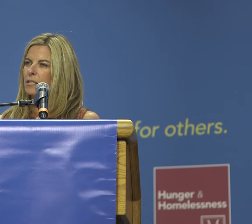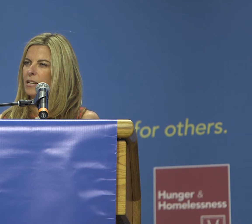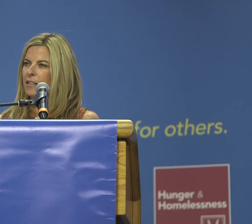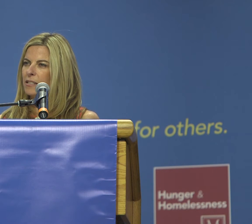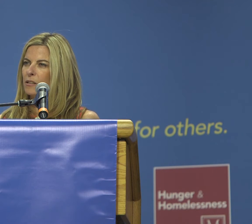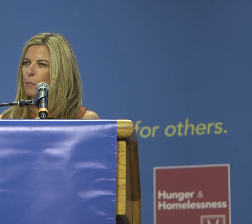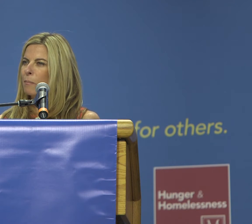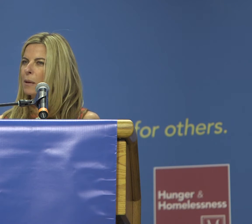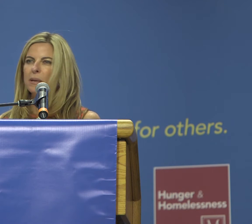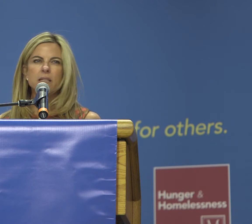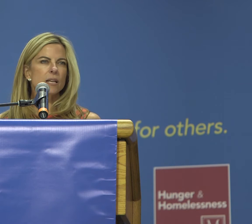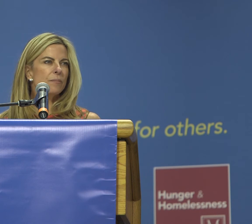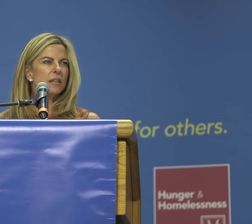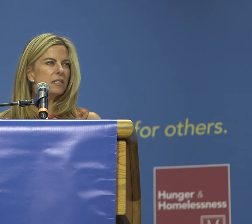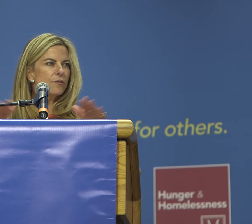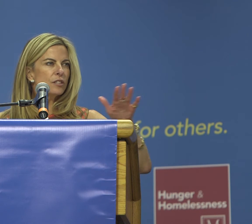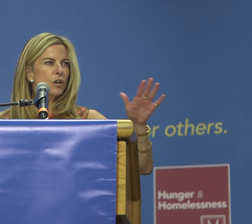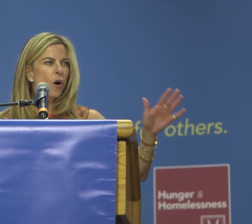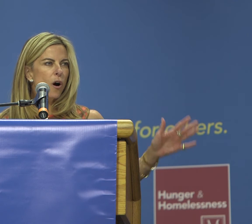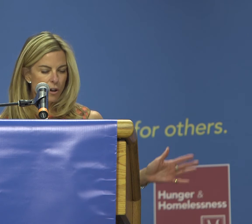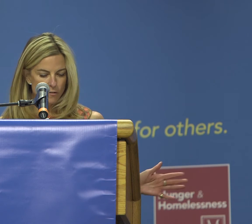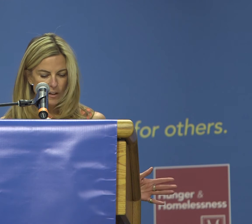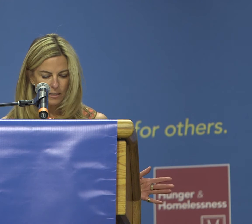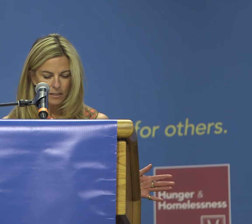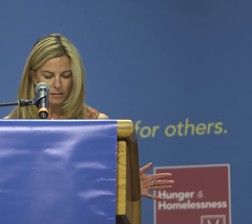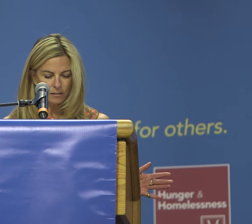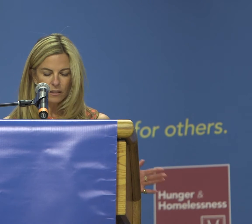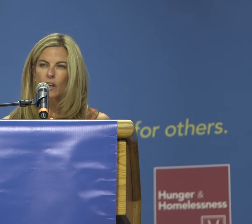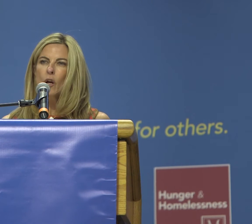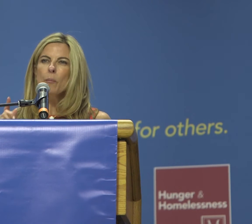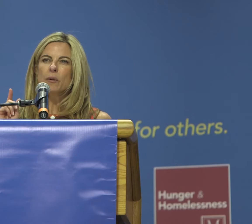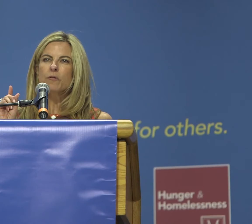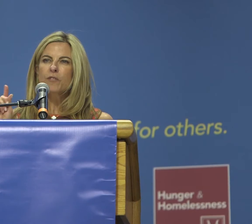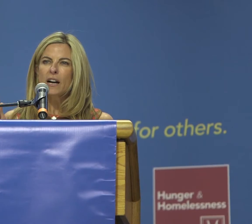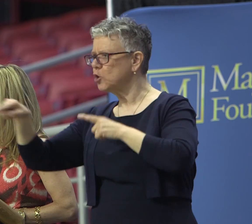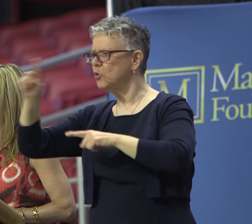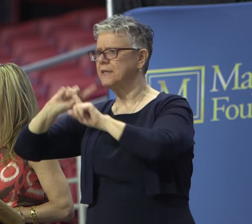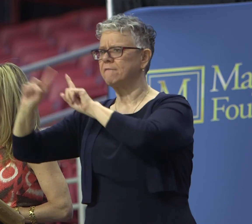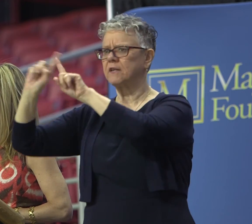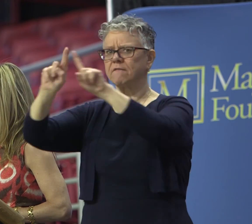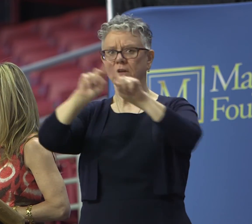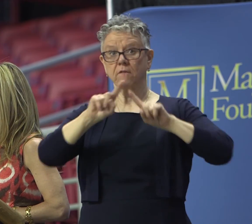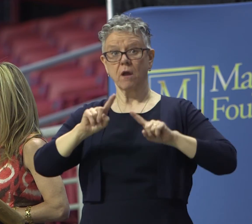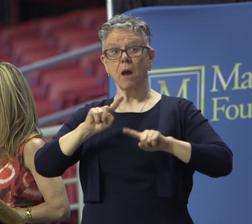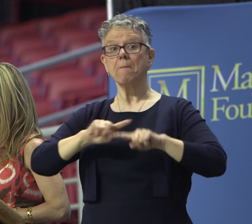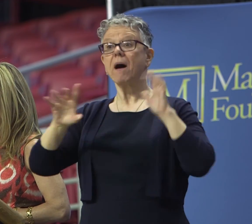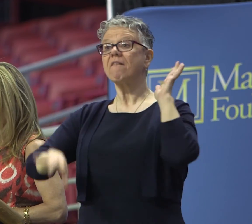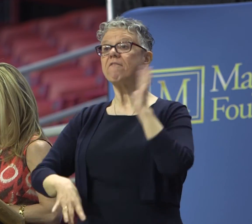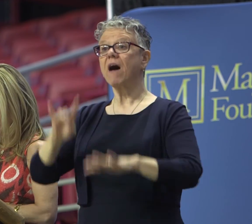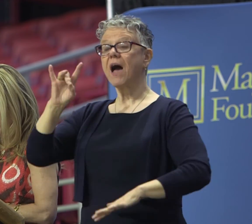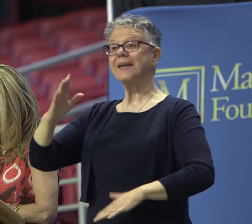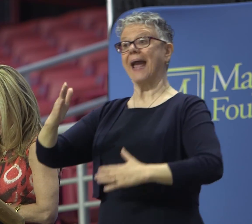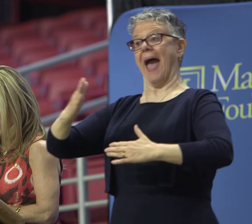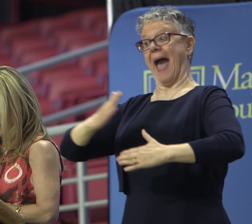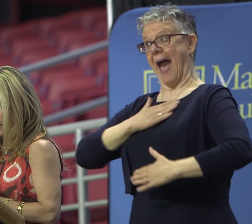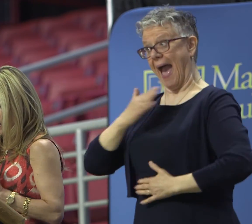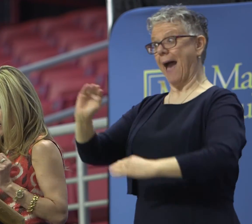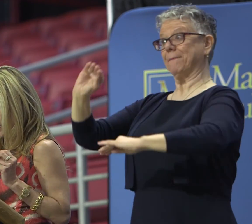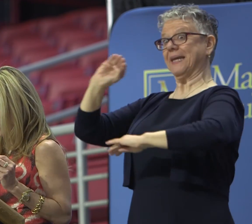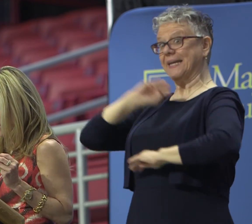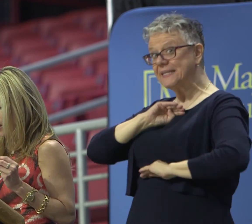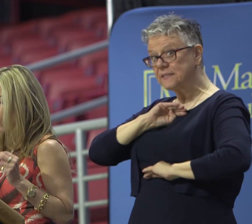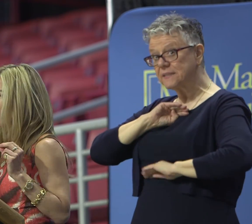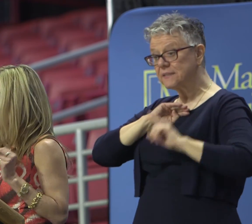Reaching success may mean something different to all of us, but finding true happiness